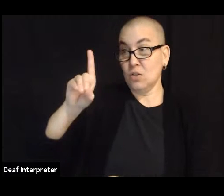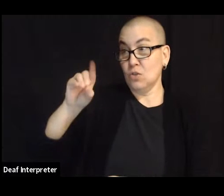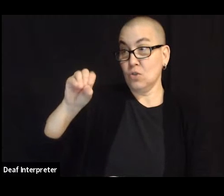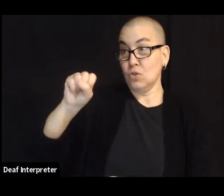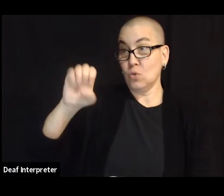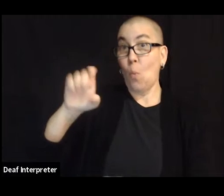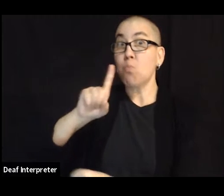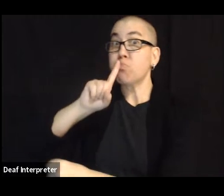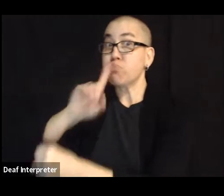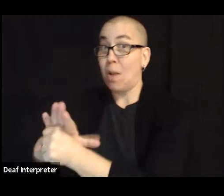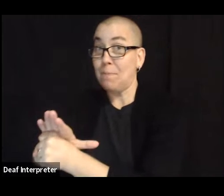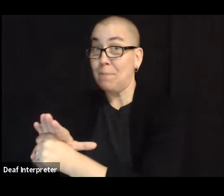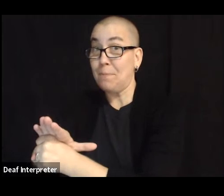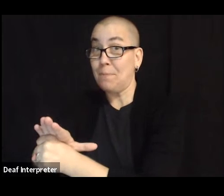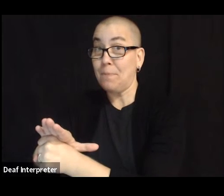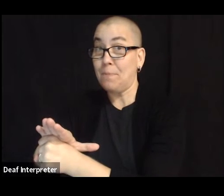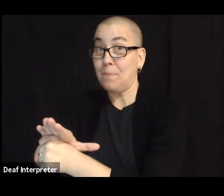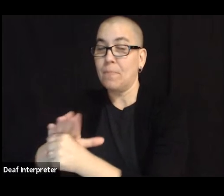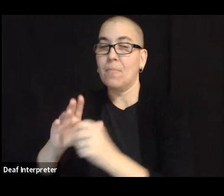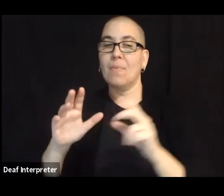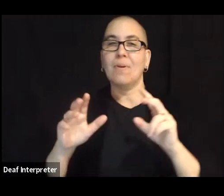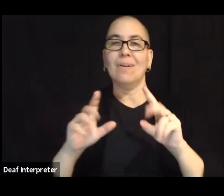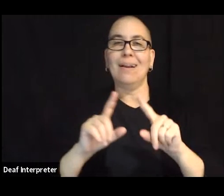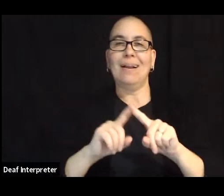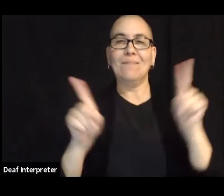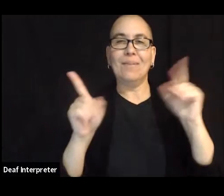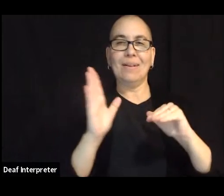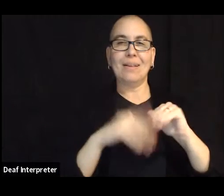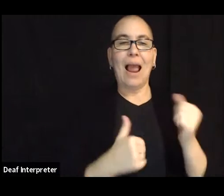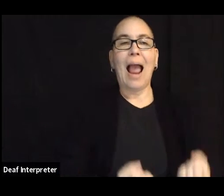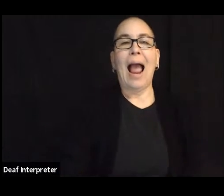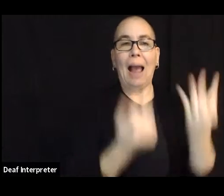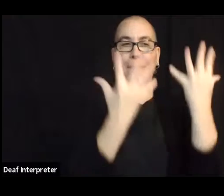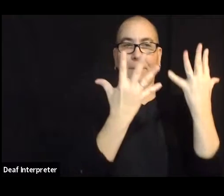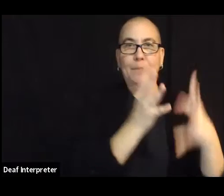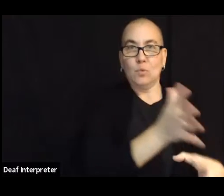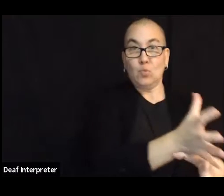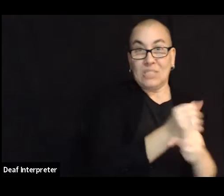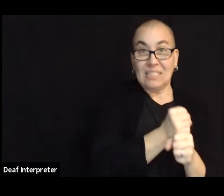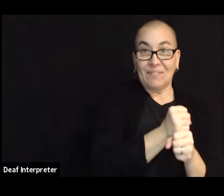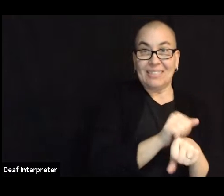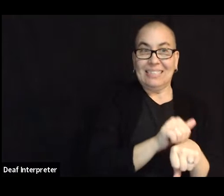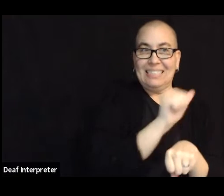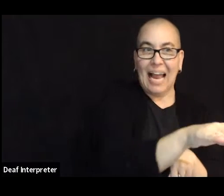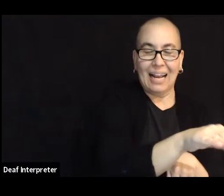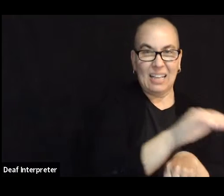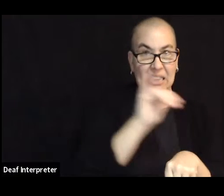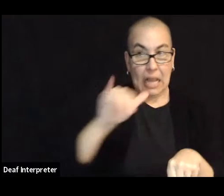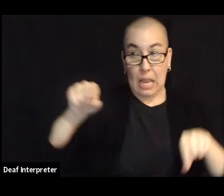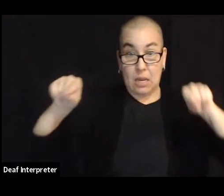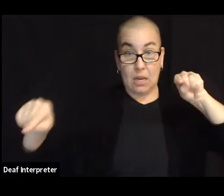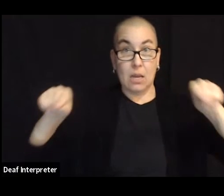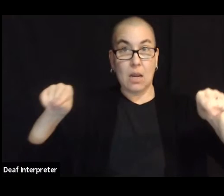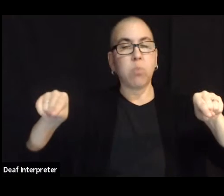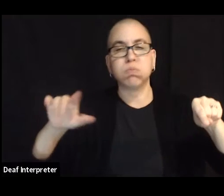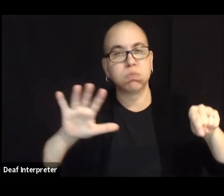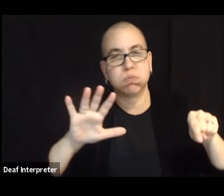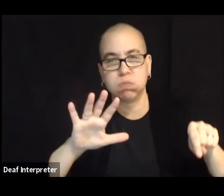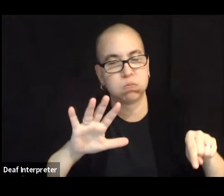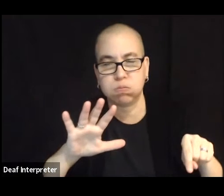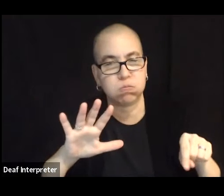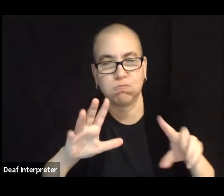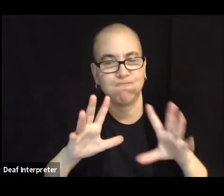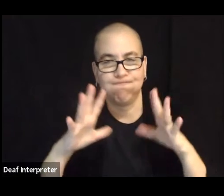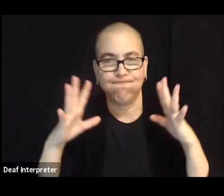Vaccine is moving throughout the state, but the process takes time. Additionally, we note on the dashboard doses that are directed